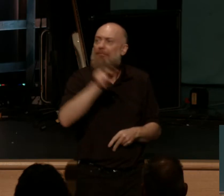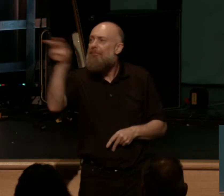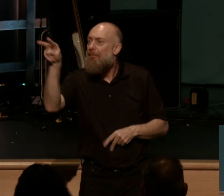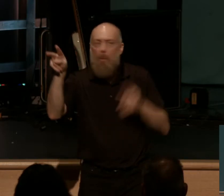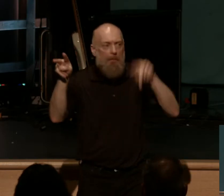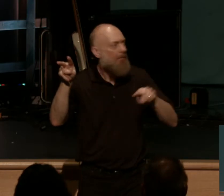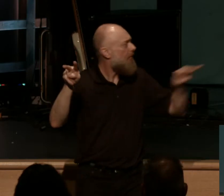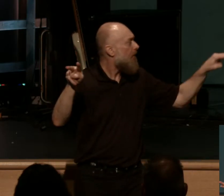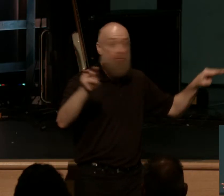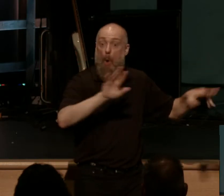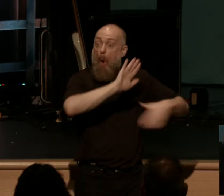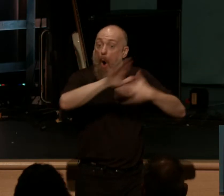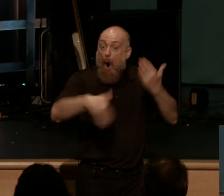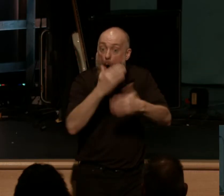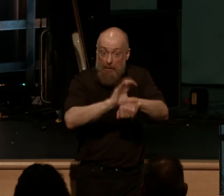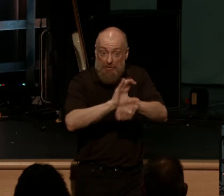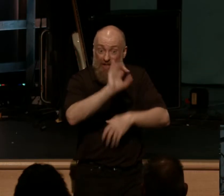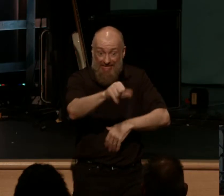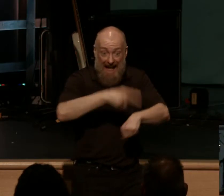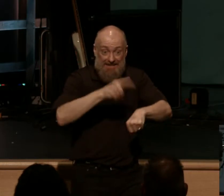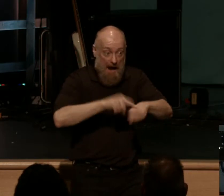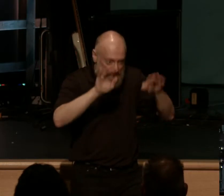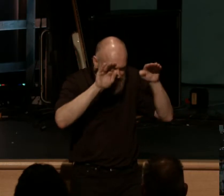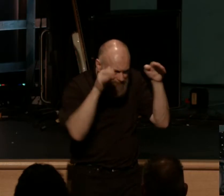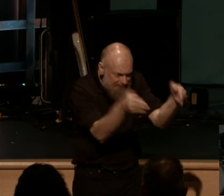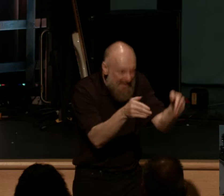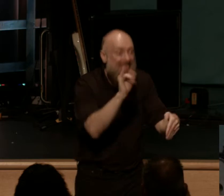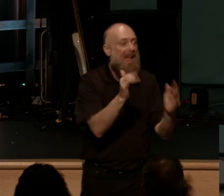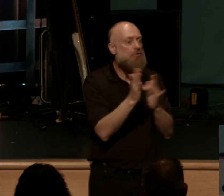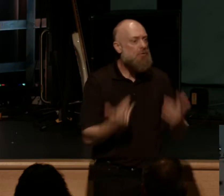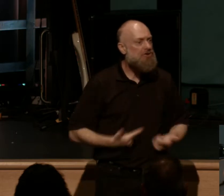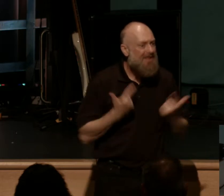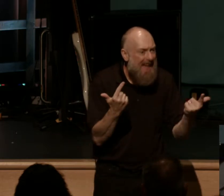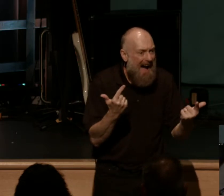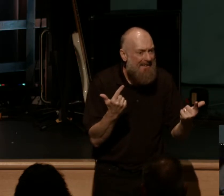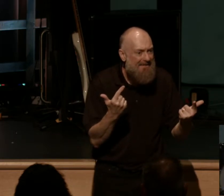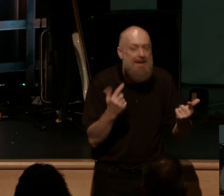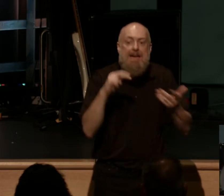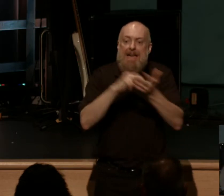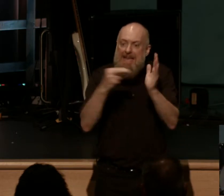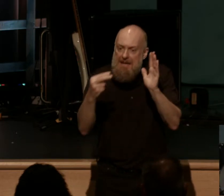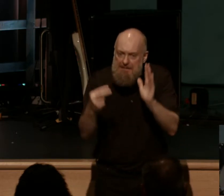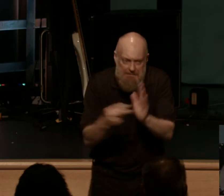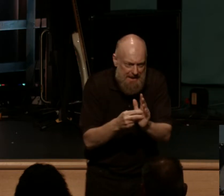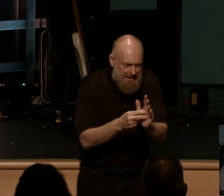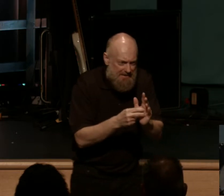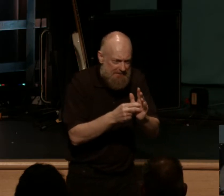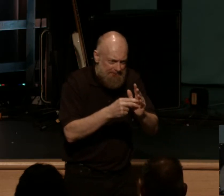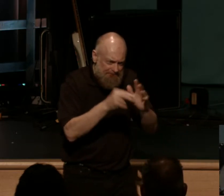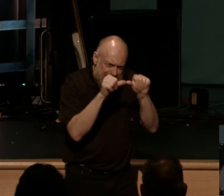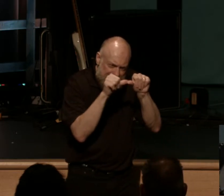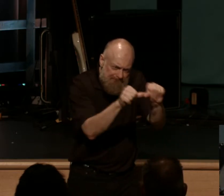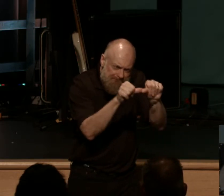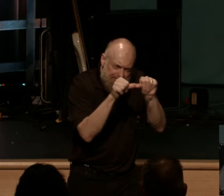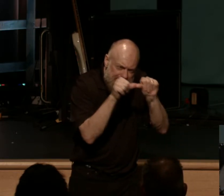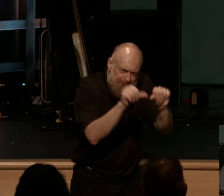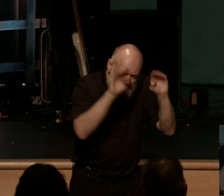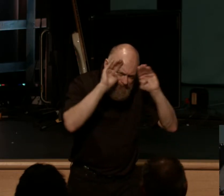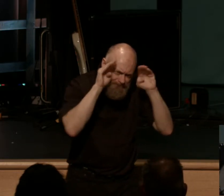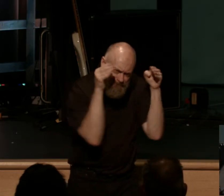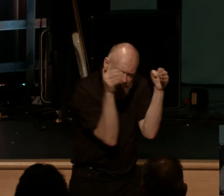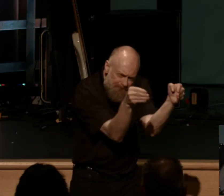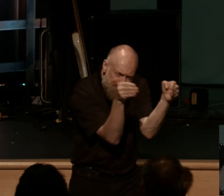wonderful phrase. That in so many ways describes the Christian life. It is a long obedience that